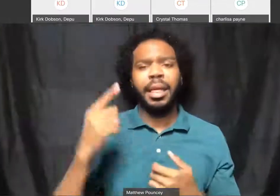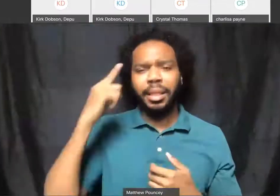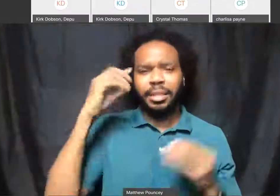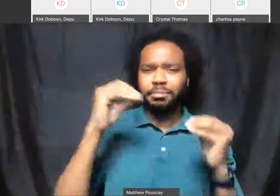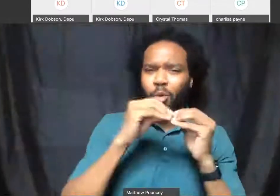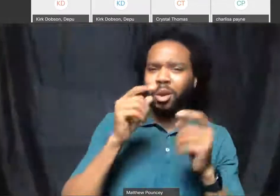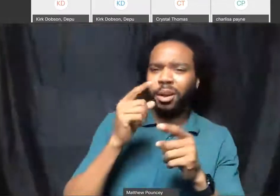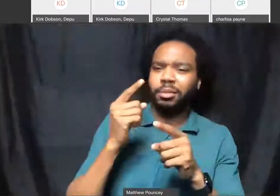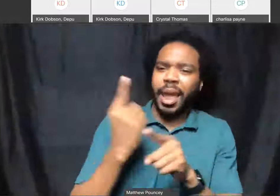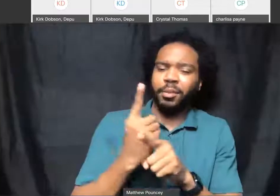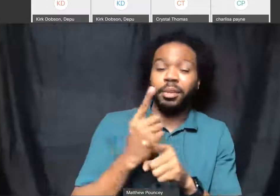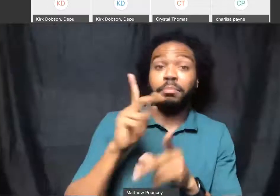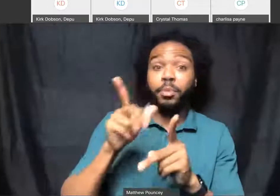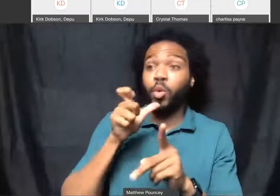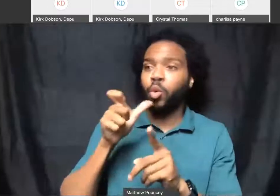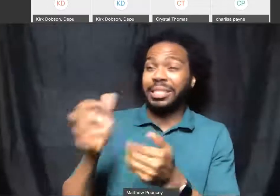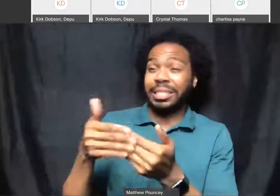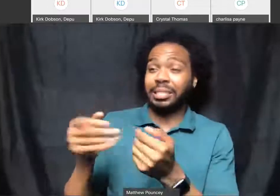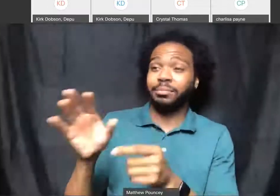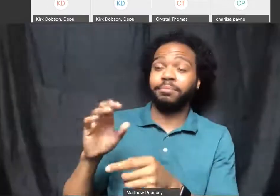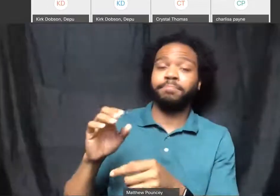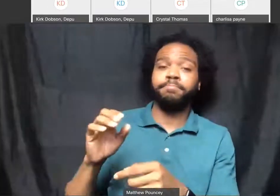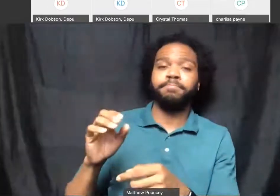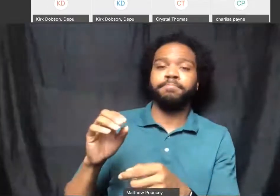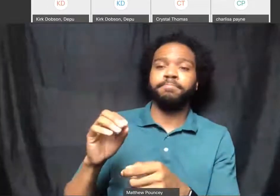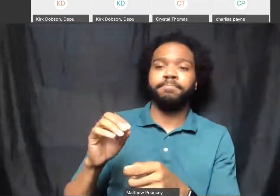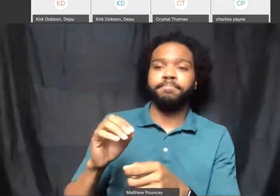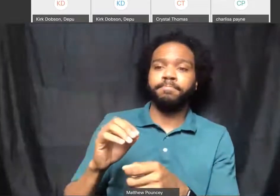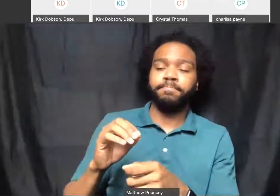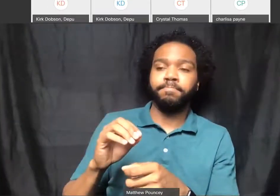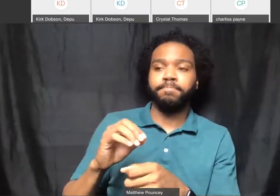are at higher risk for transmission of and